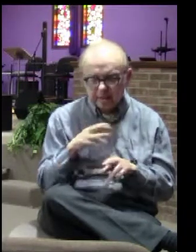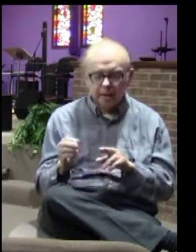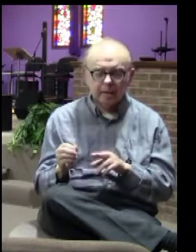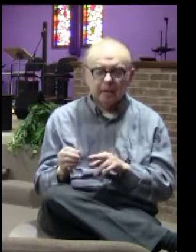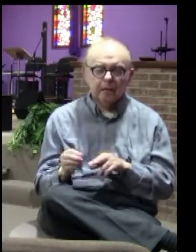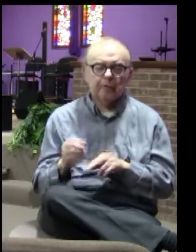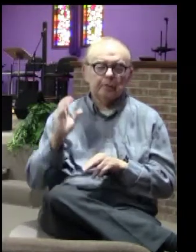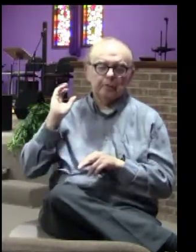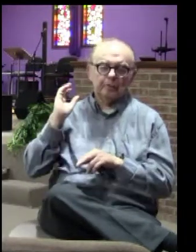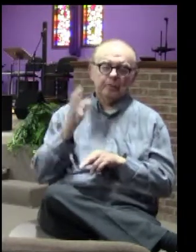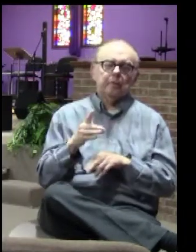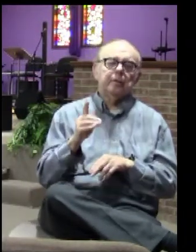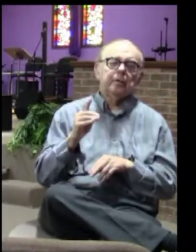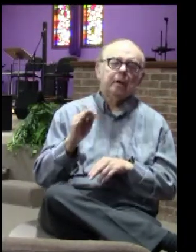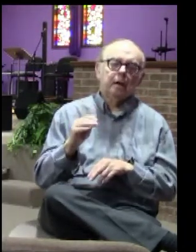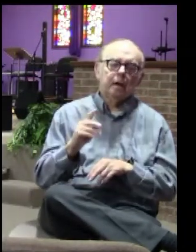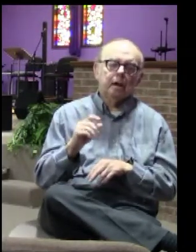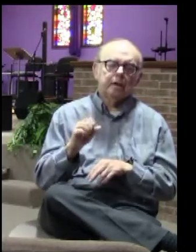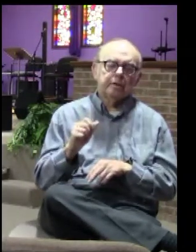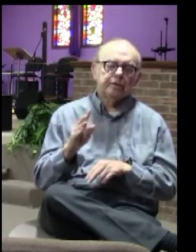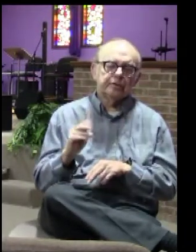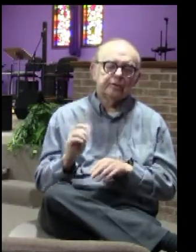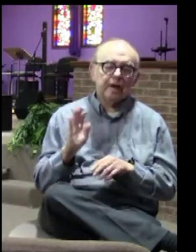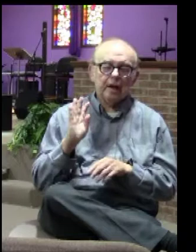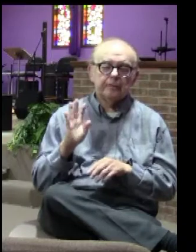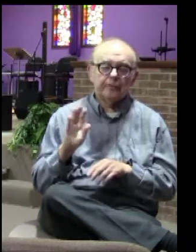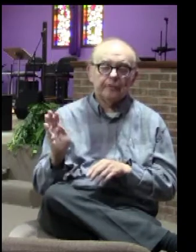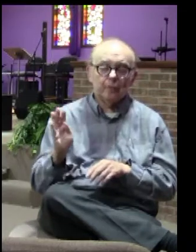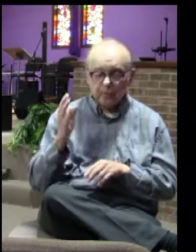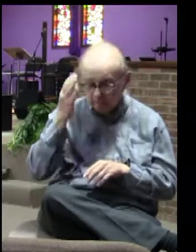throw the discus and about 4 parents.